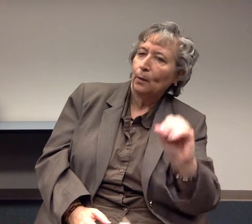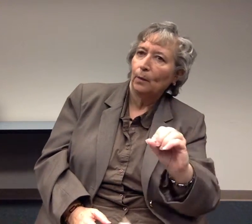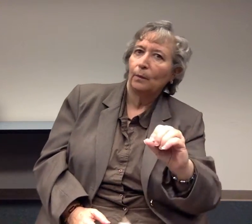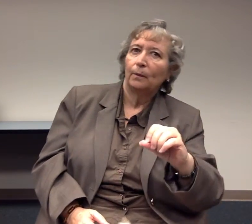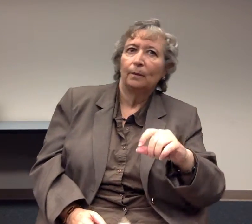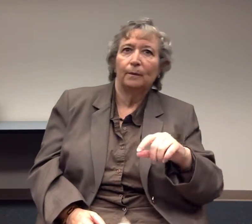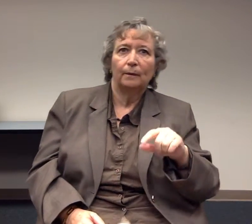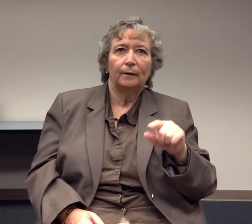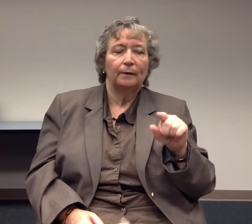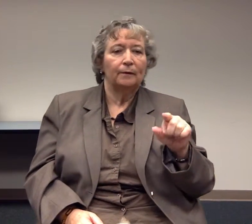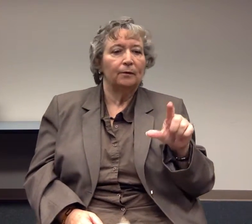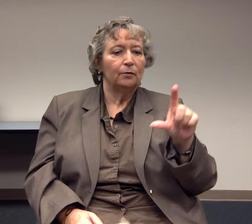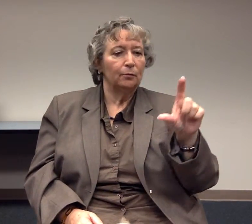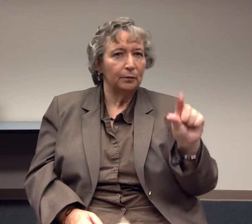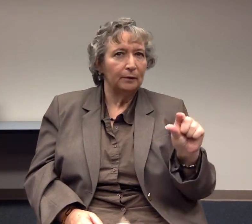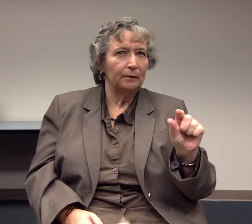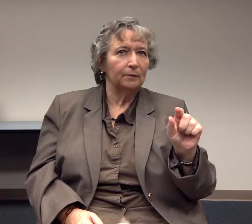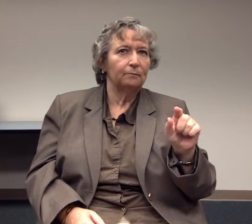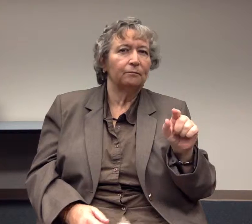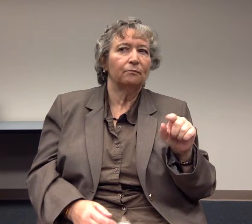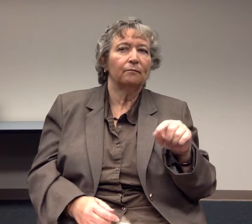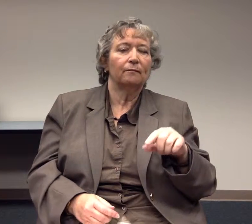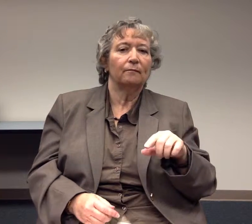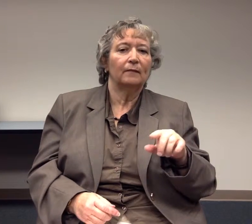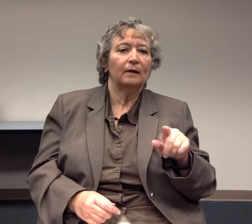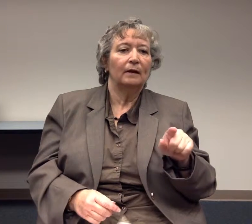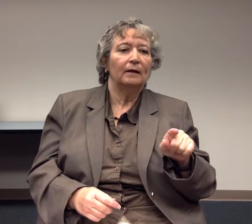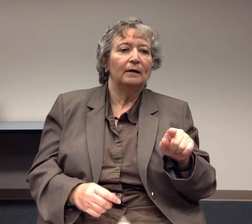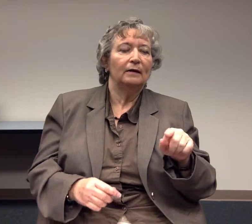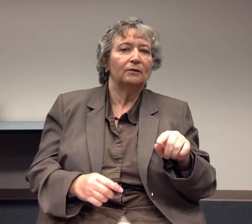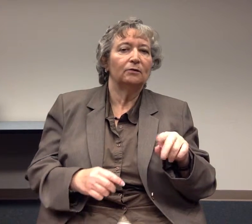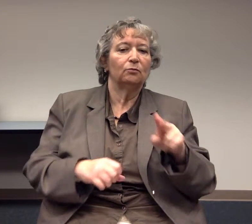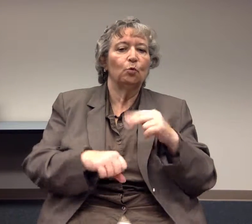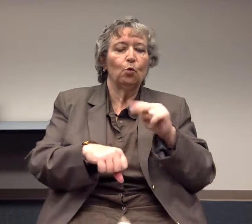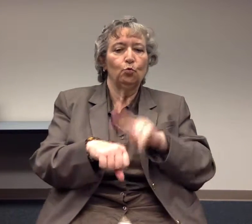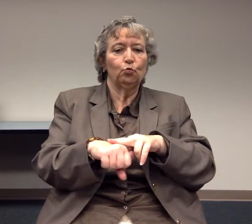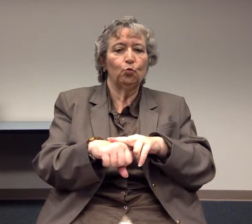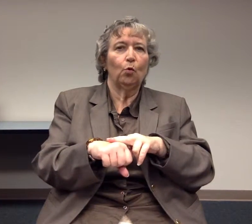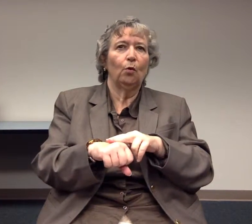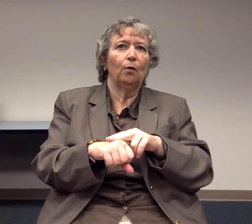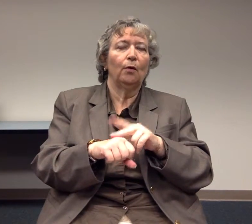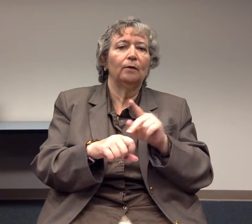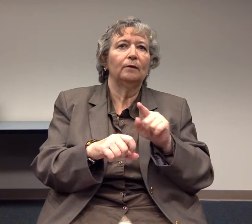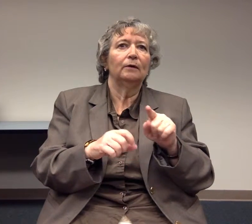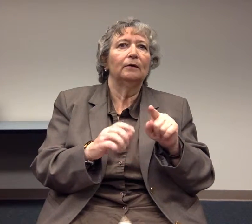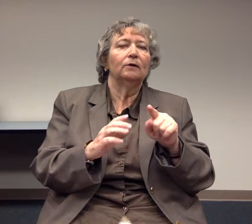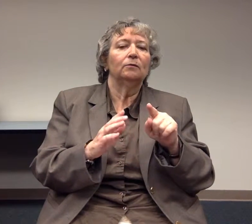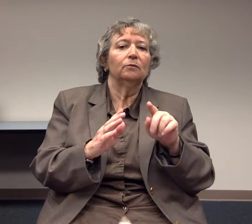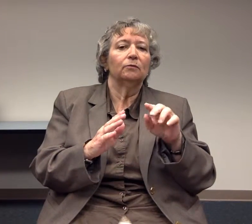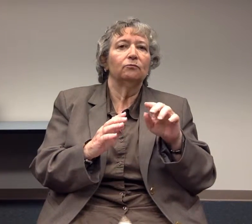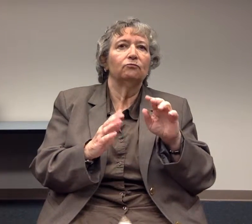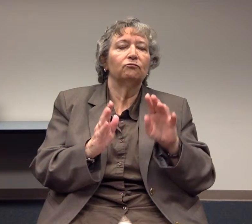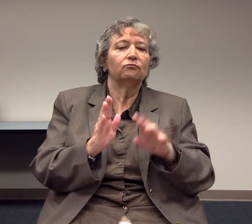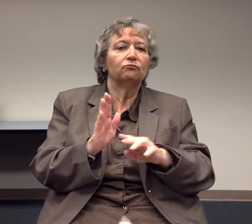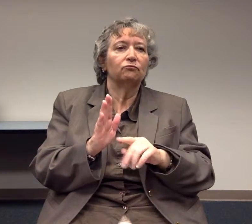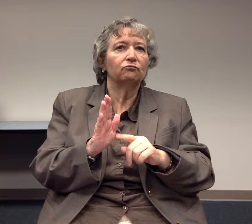Oh, it's the normal size. I remember a part too where they got rained on, or the sprinklers turned on when they were in the